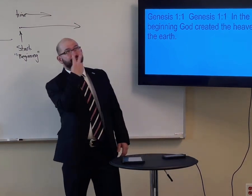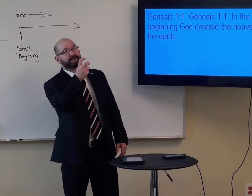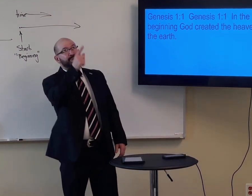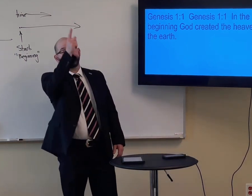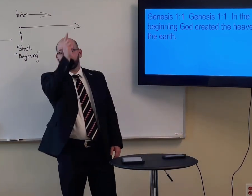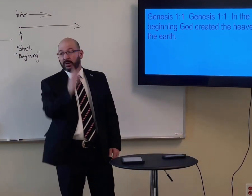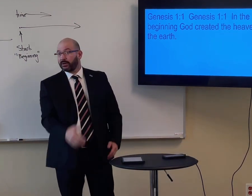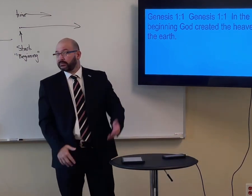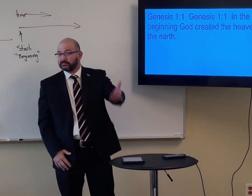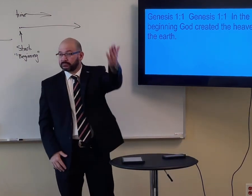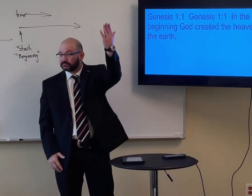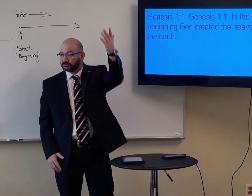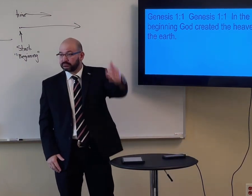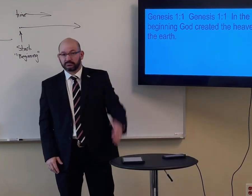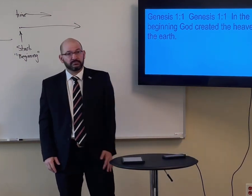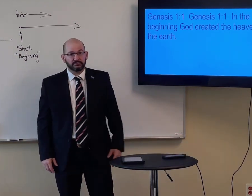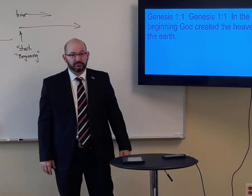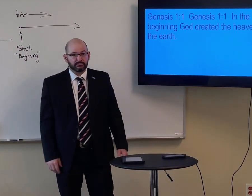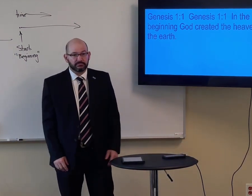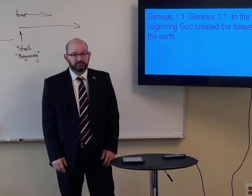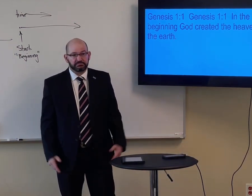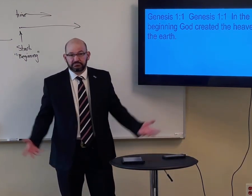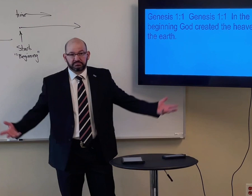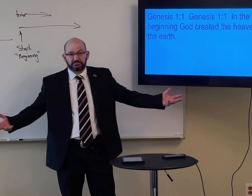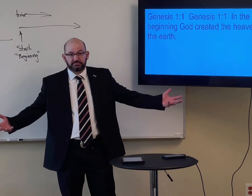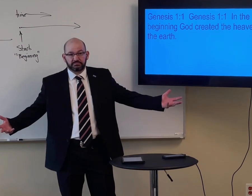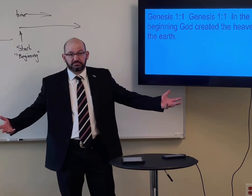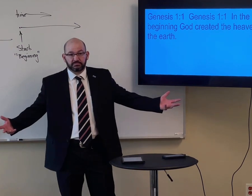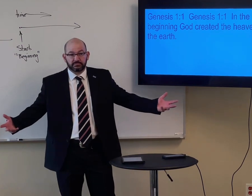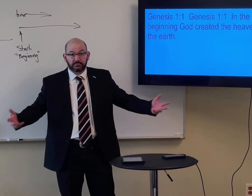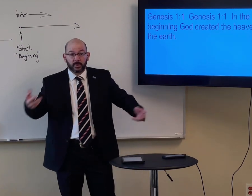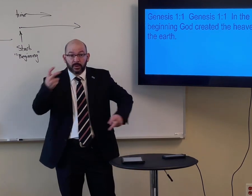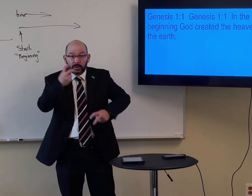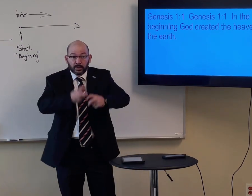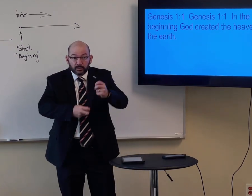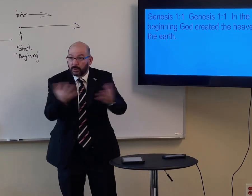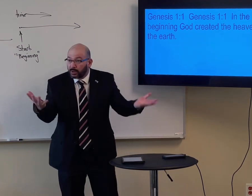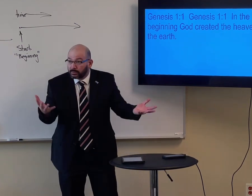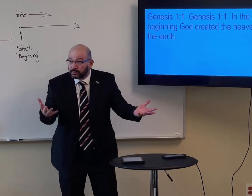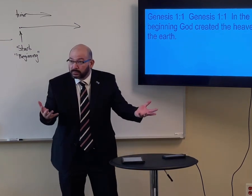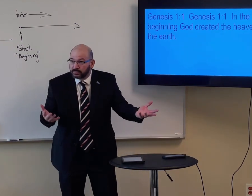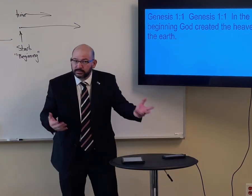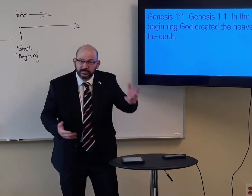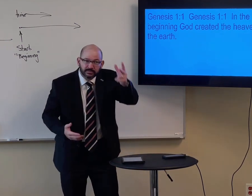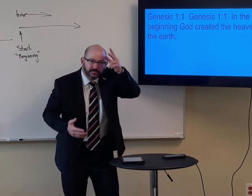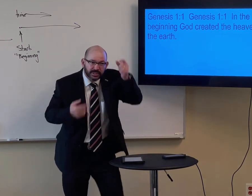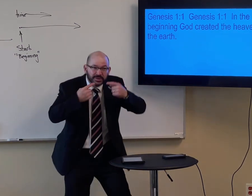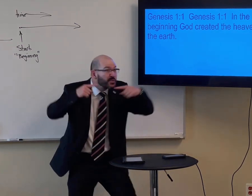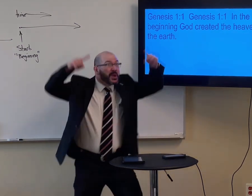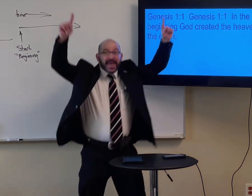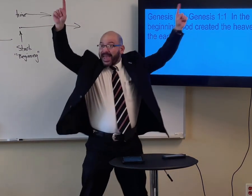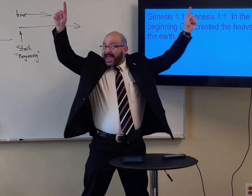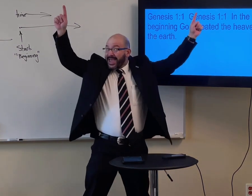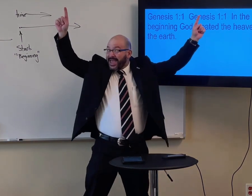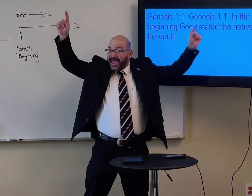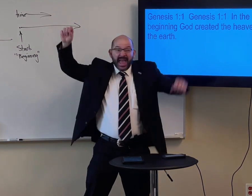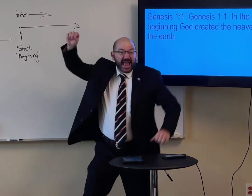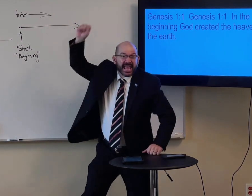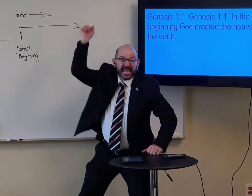They doubt God. They don't need God. The problem? The devil succeeds.